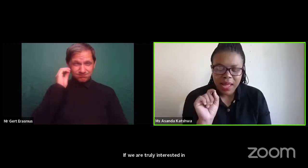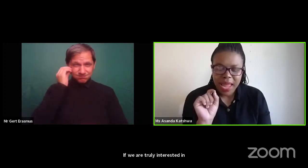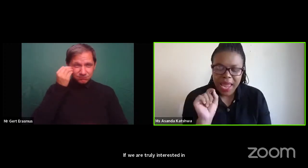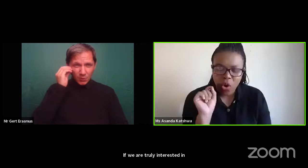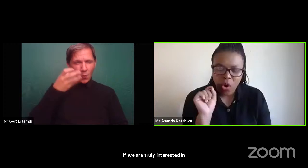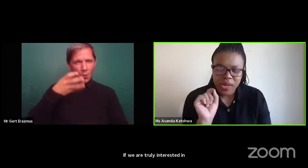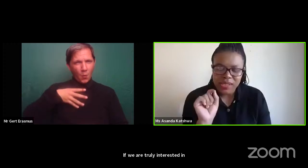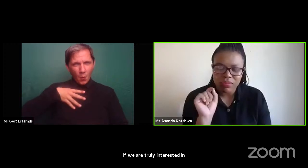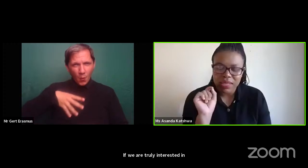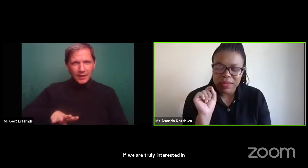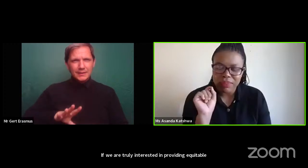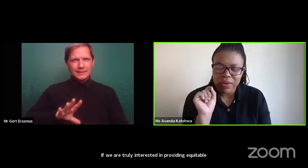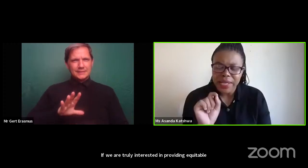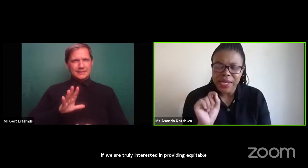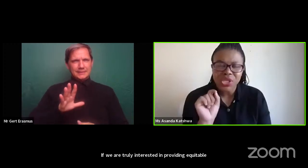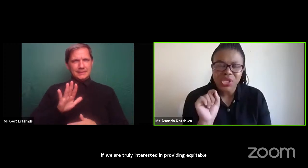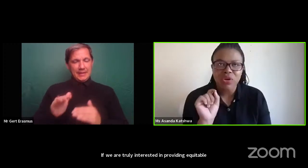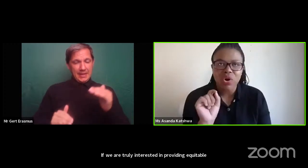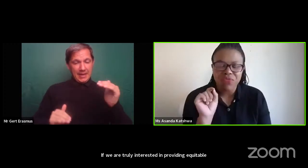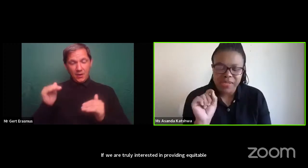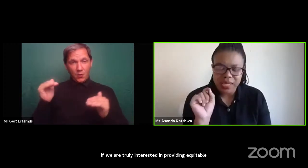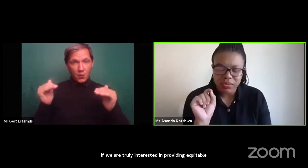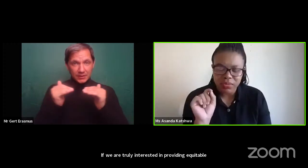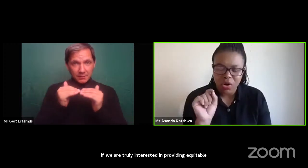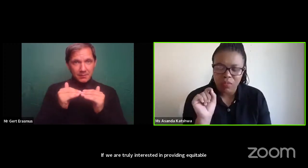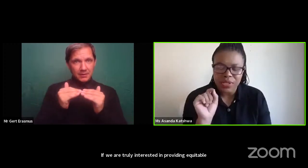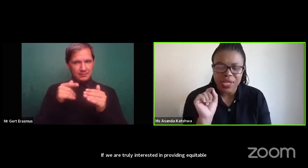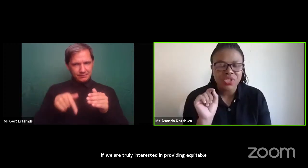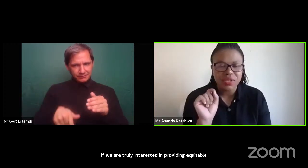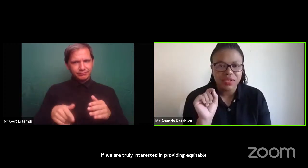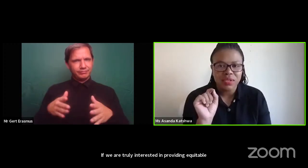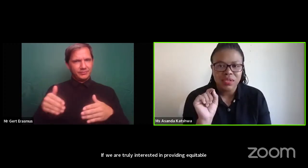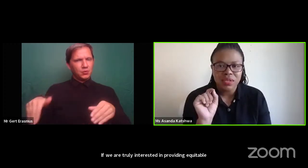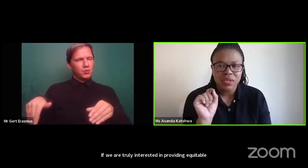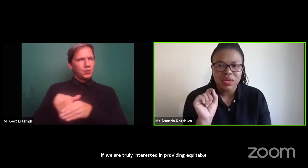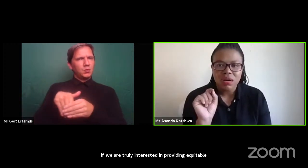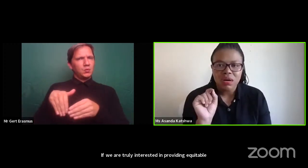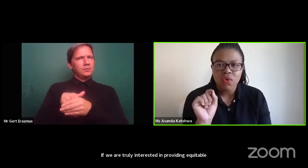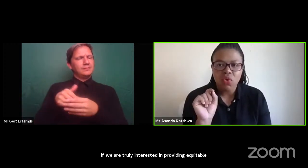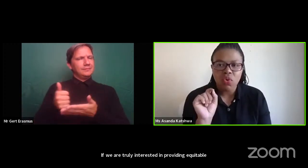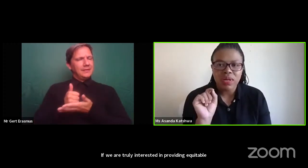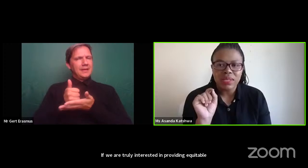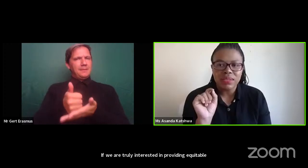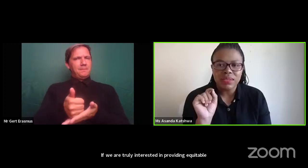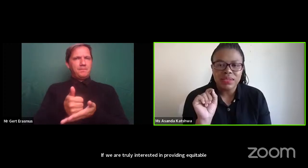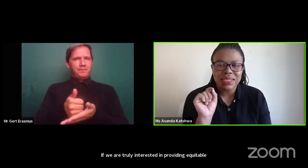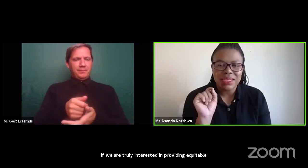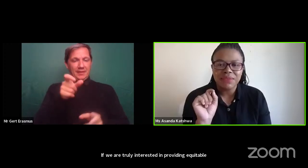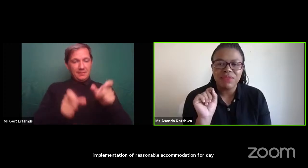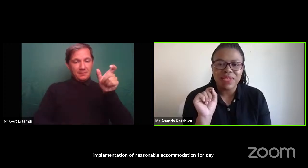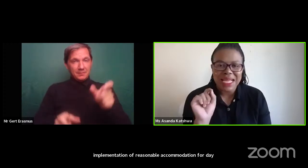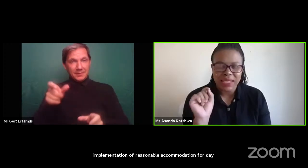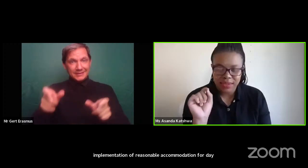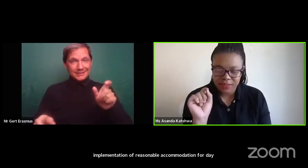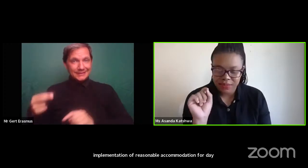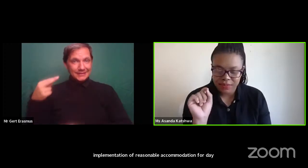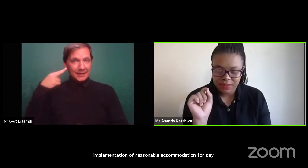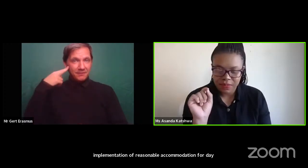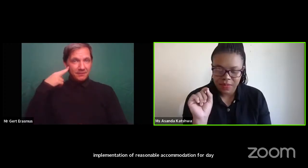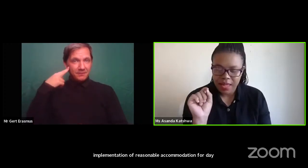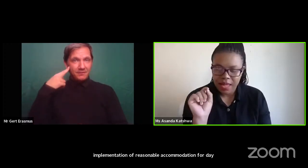providing equitable implementation of reasonable accommodation for deaf